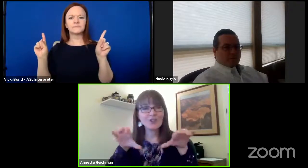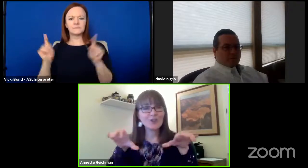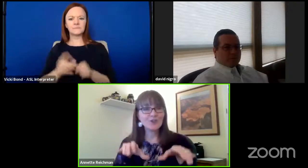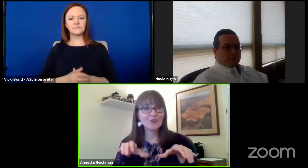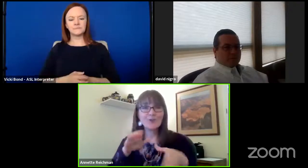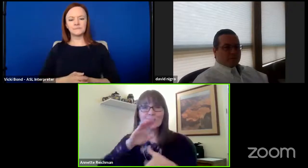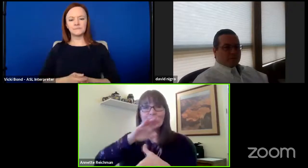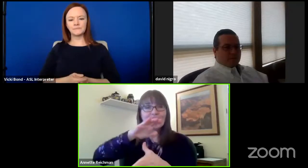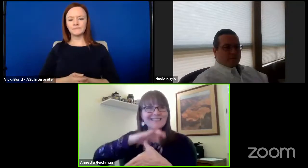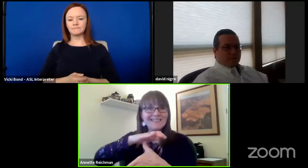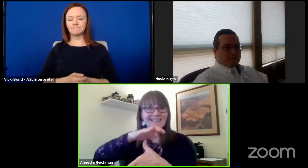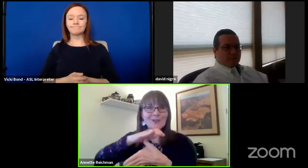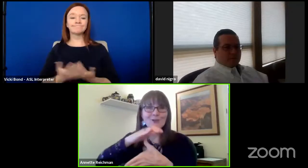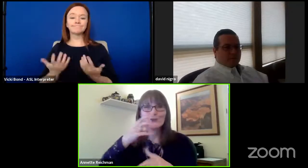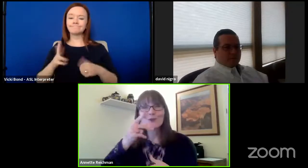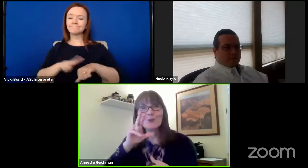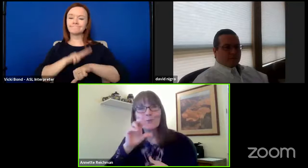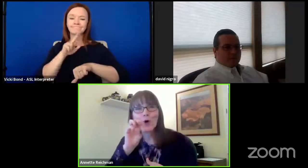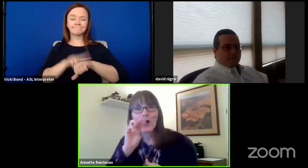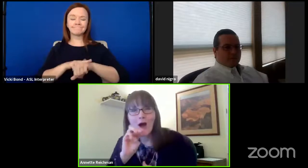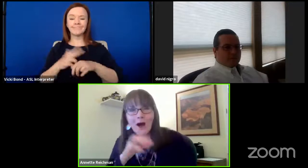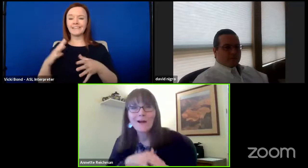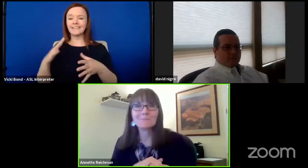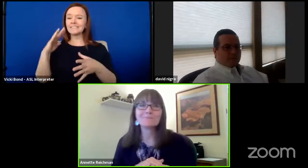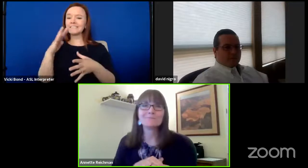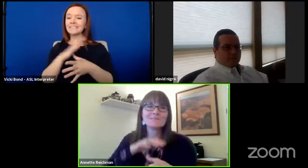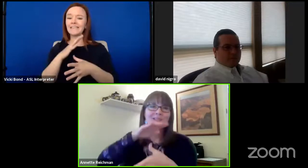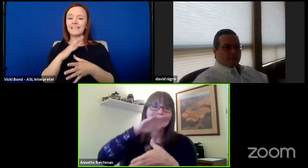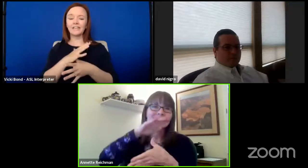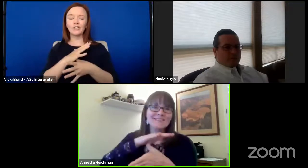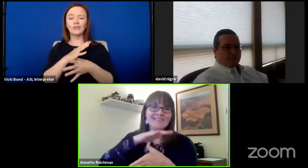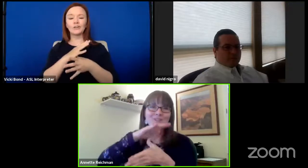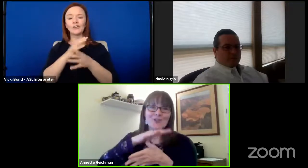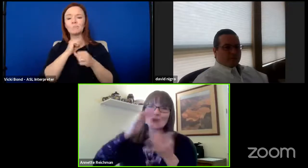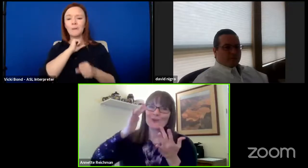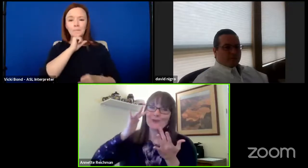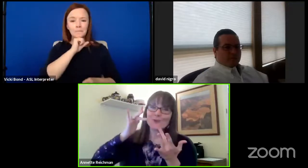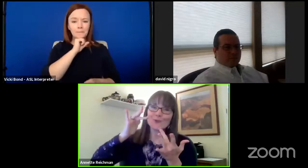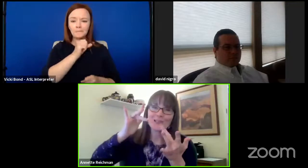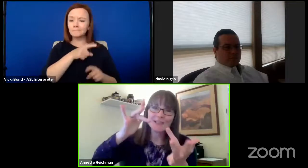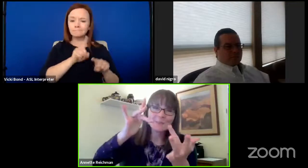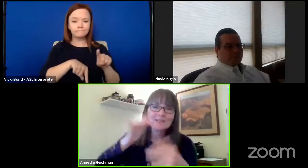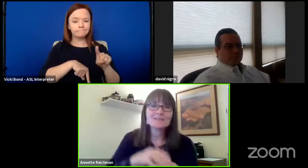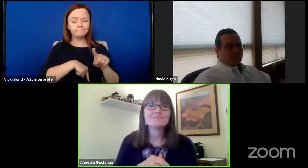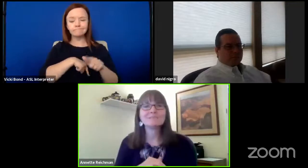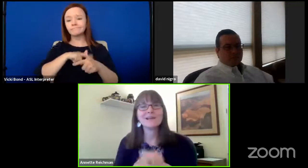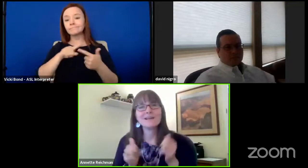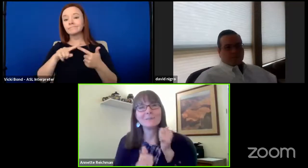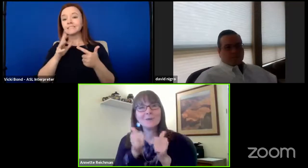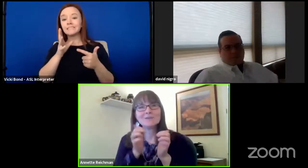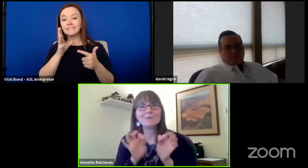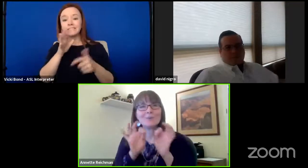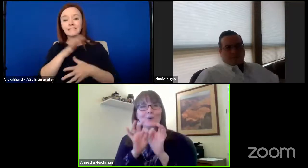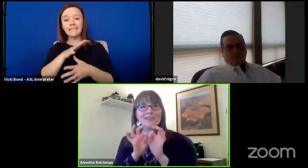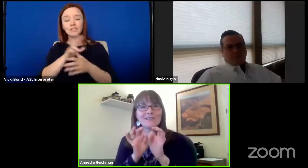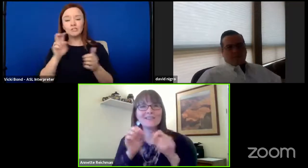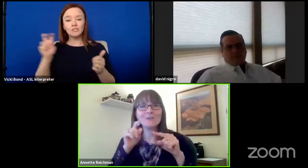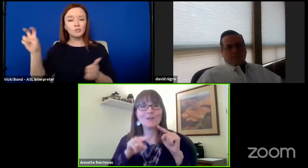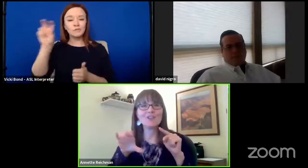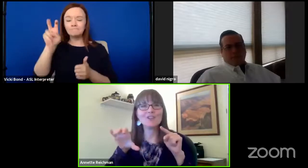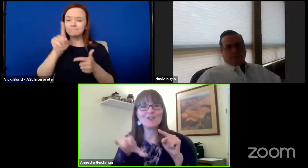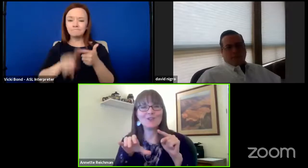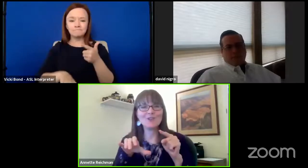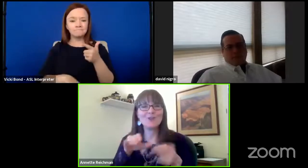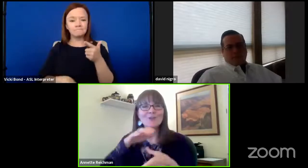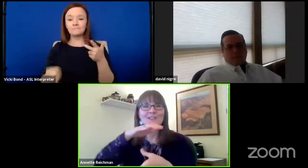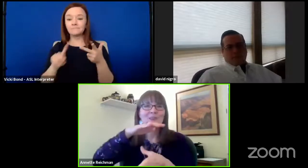obviously couldn't do the senior prom, the senior trips, and most importantly,